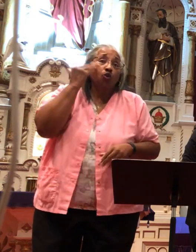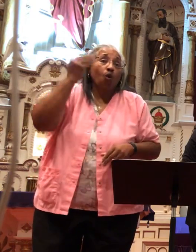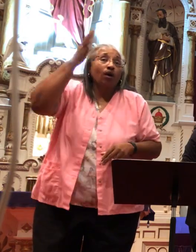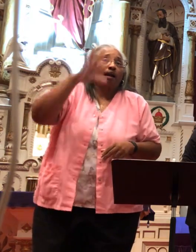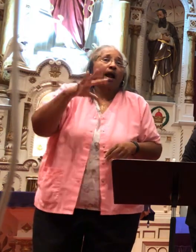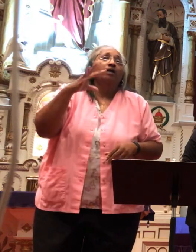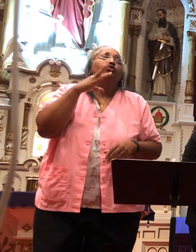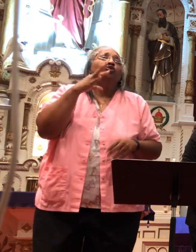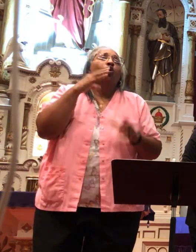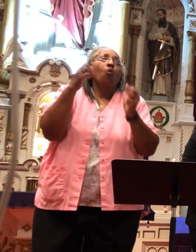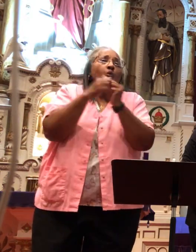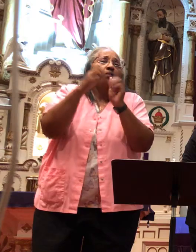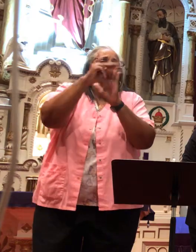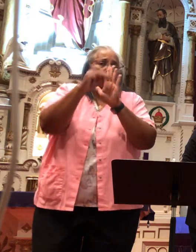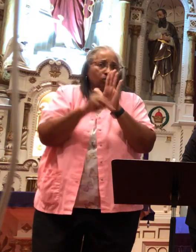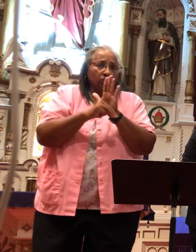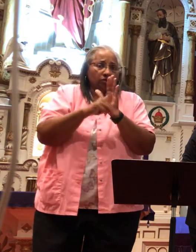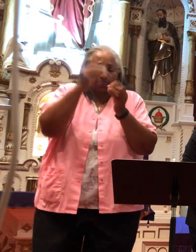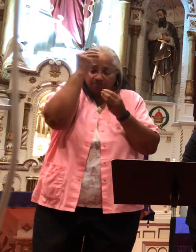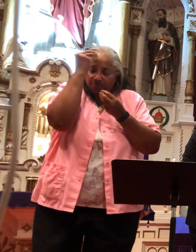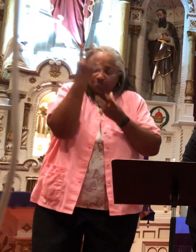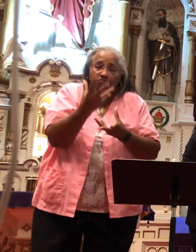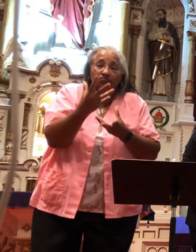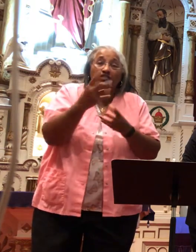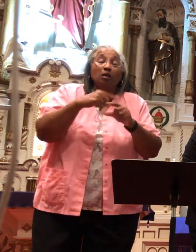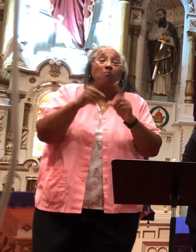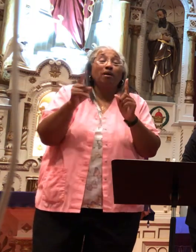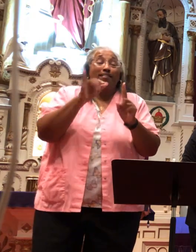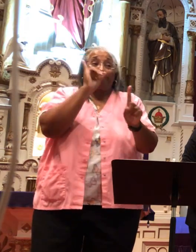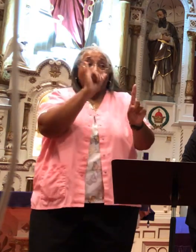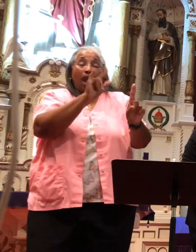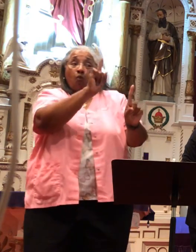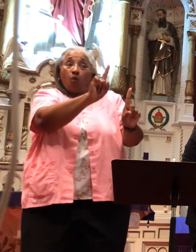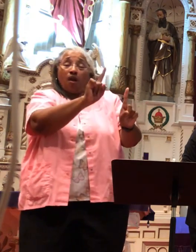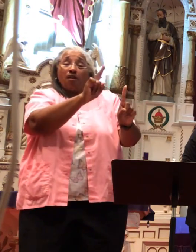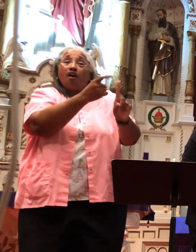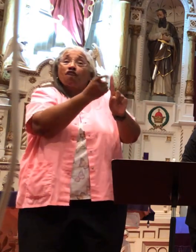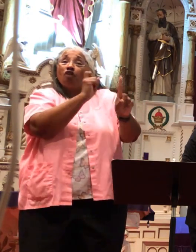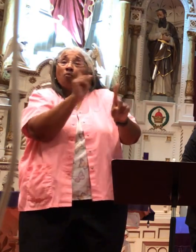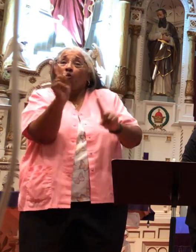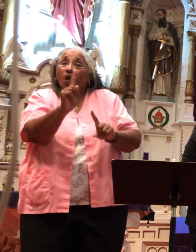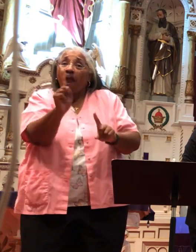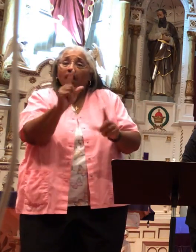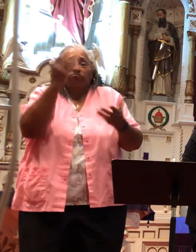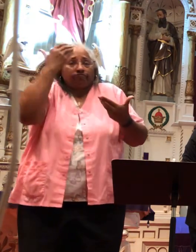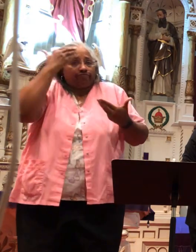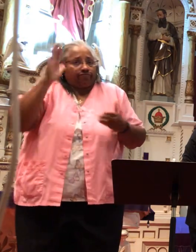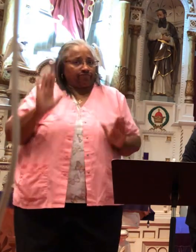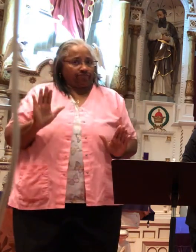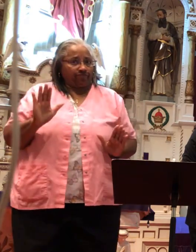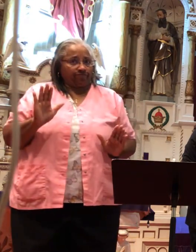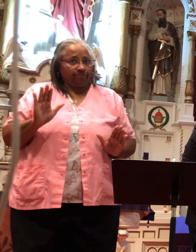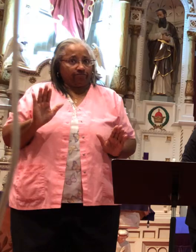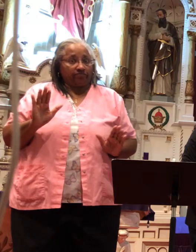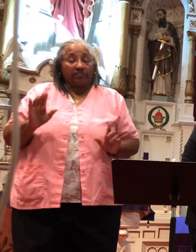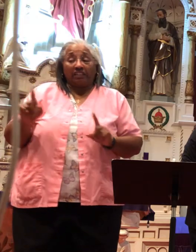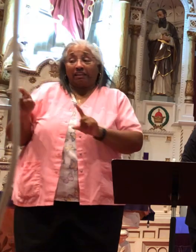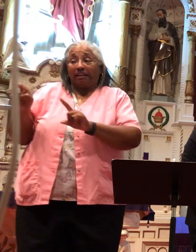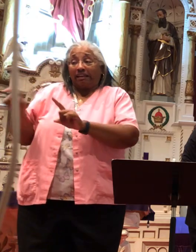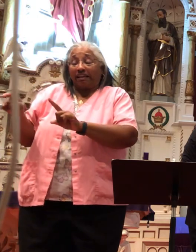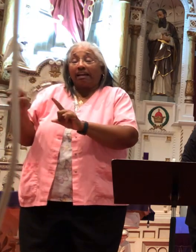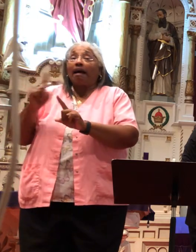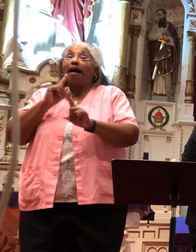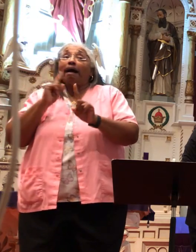to Moses, but we do not know where this one is from." The man answered and said to